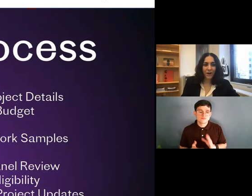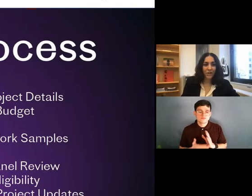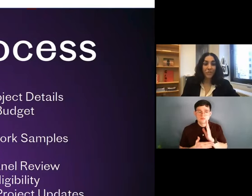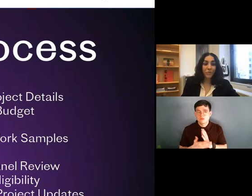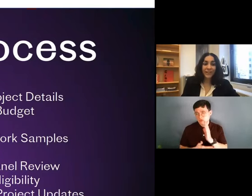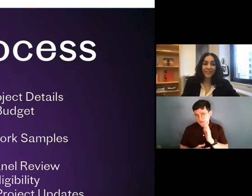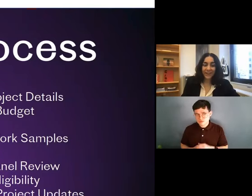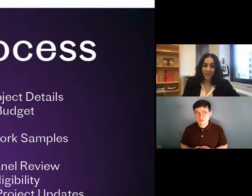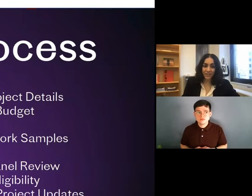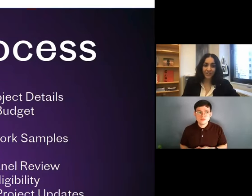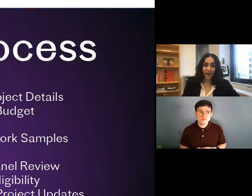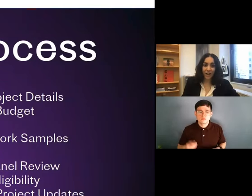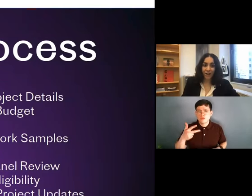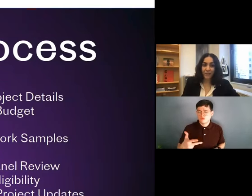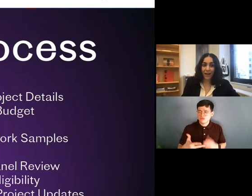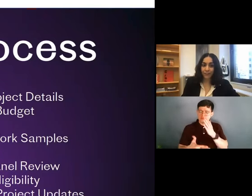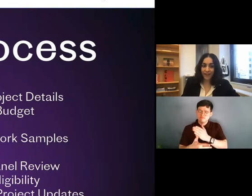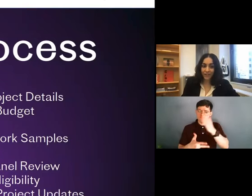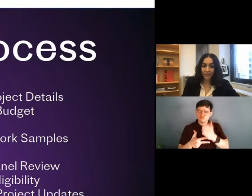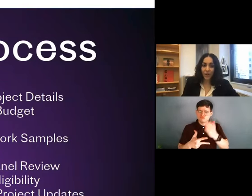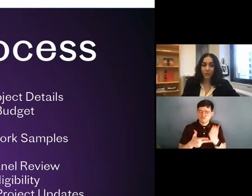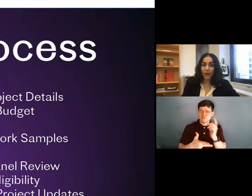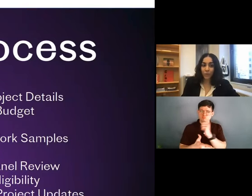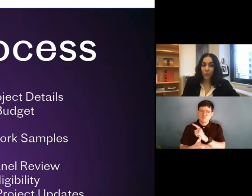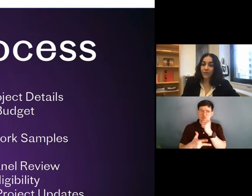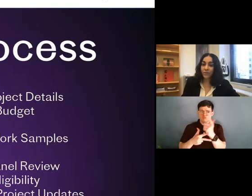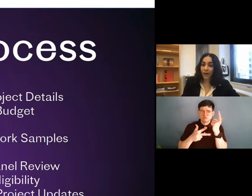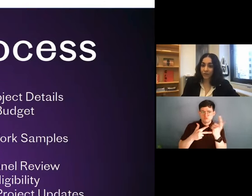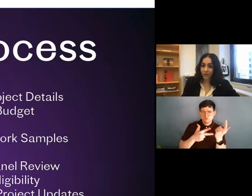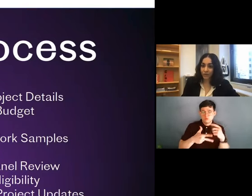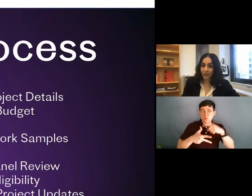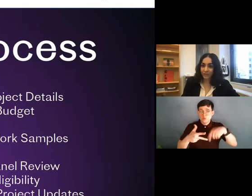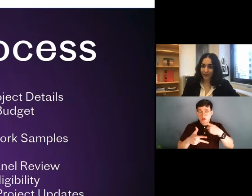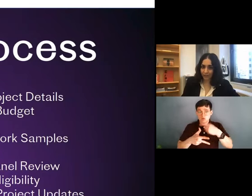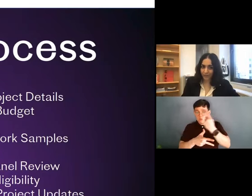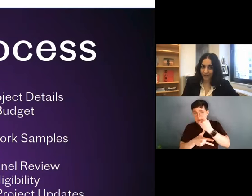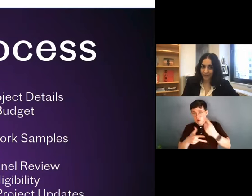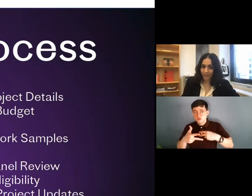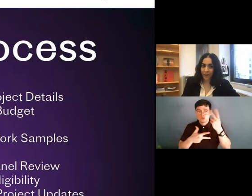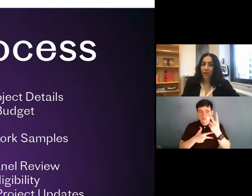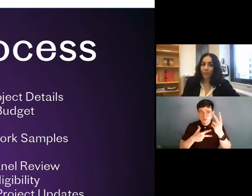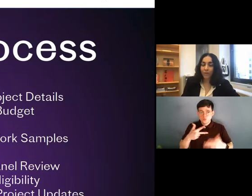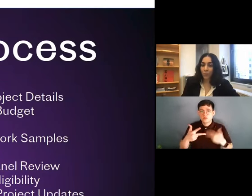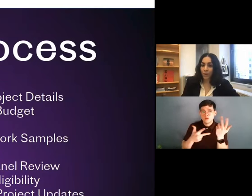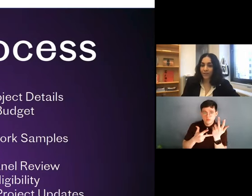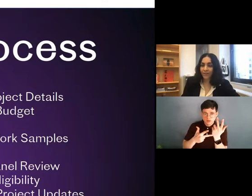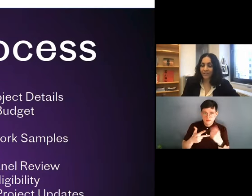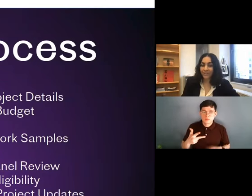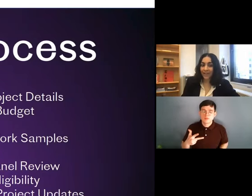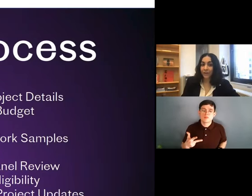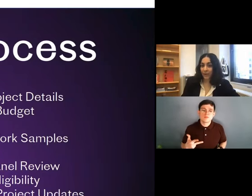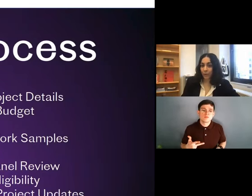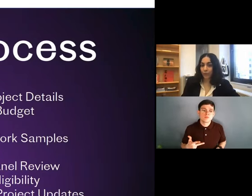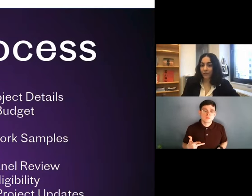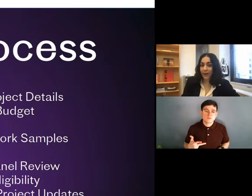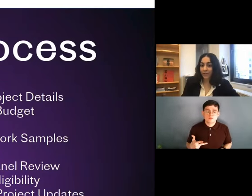There are three stages of the application: round one, round two, and round three. Round one is the